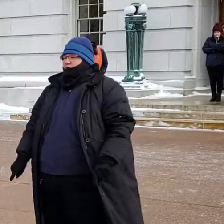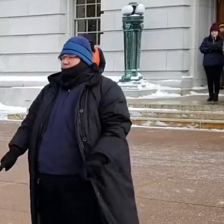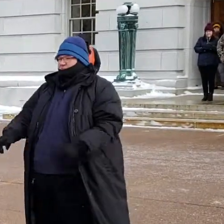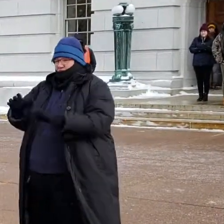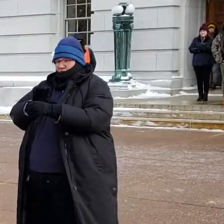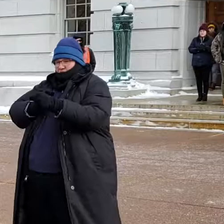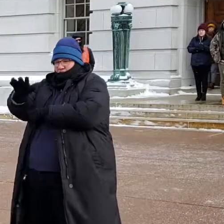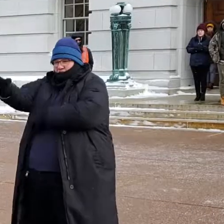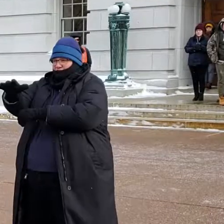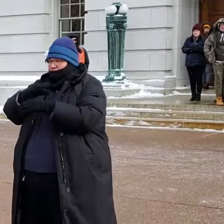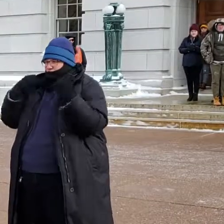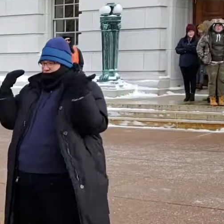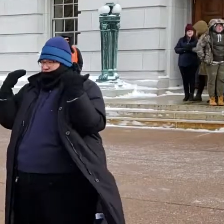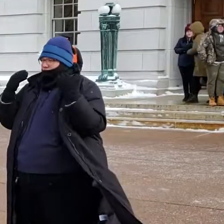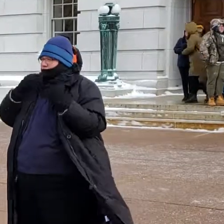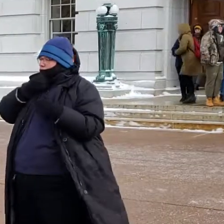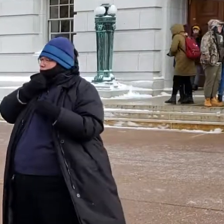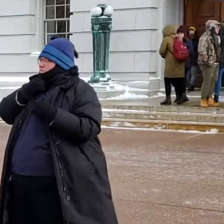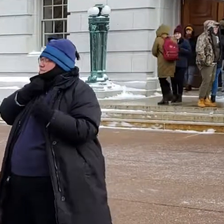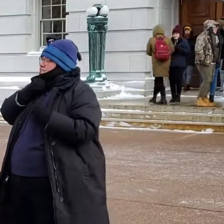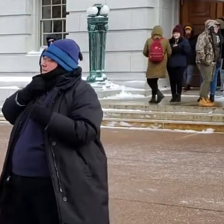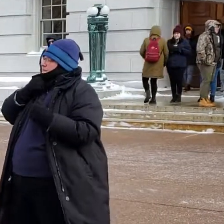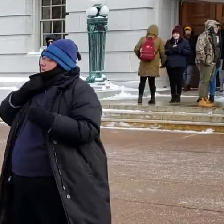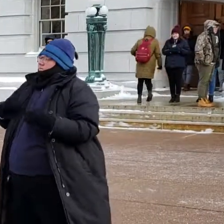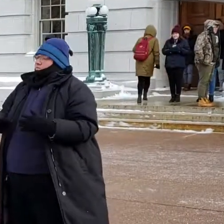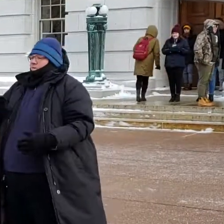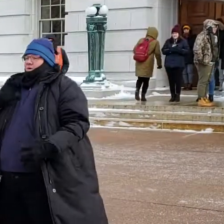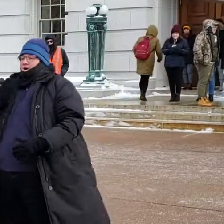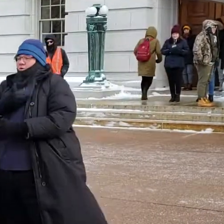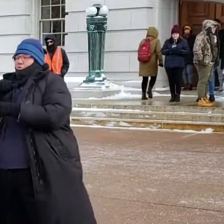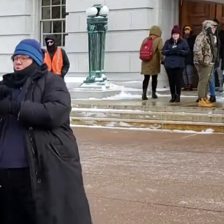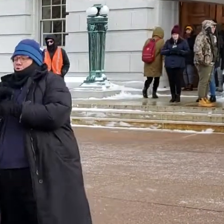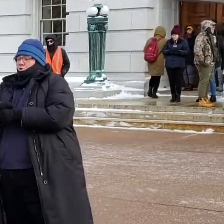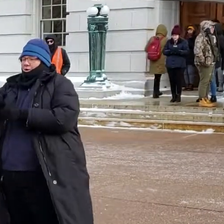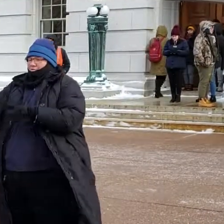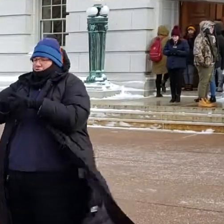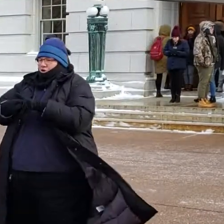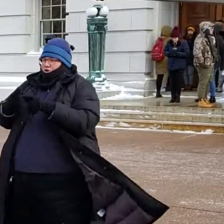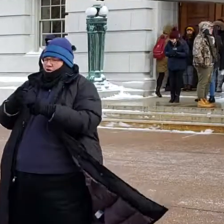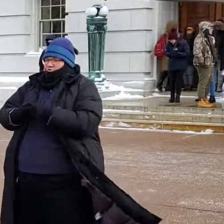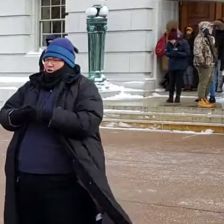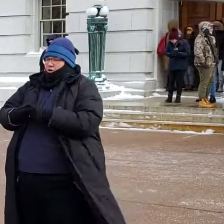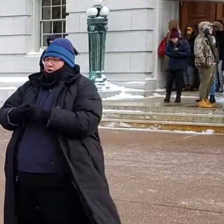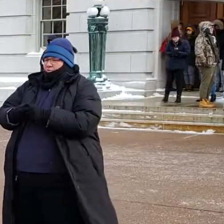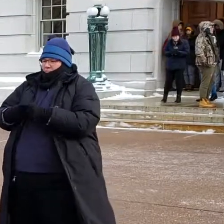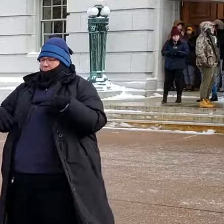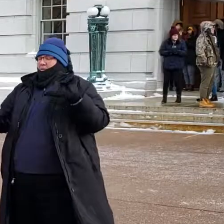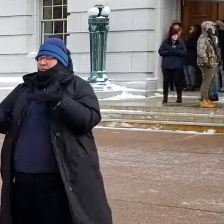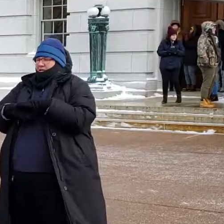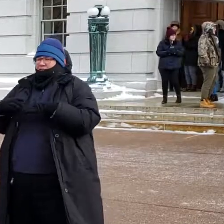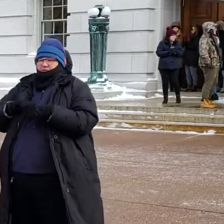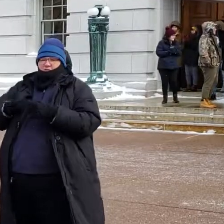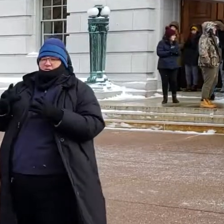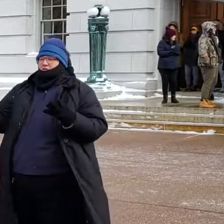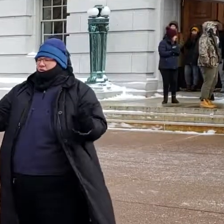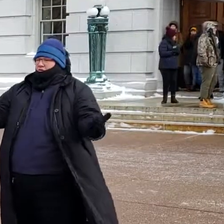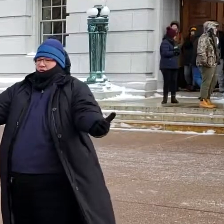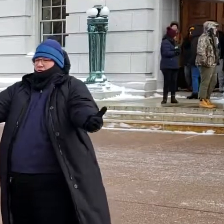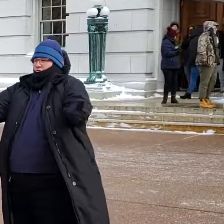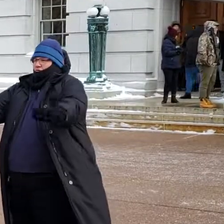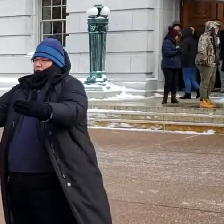We must build this fight from the ground up, much like the workers fighting against sexual harassment and low wages